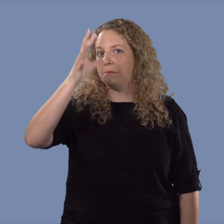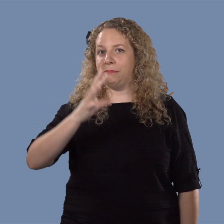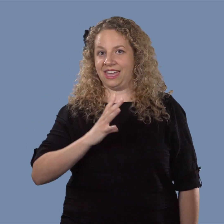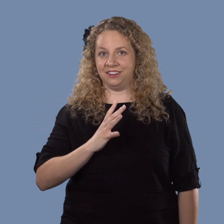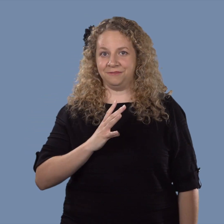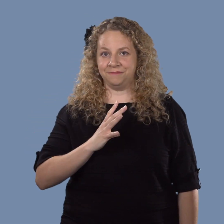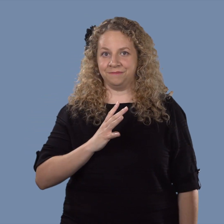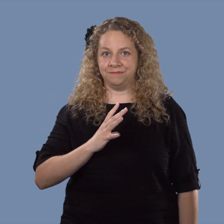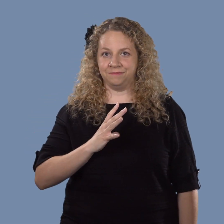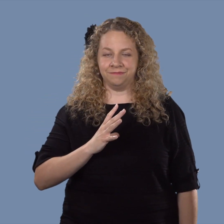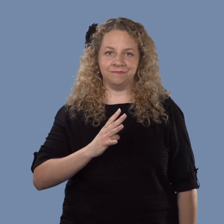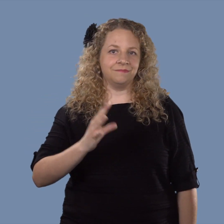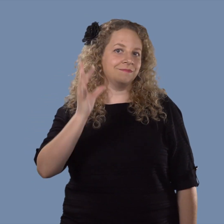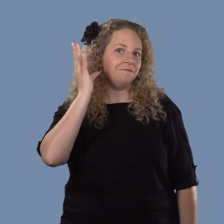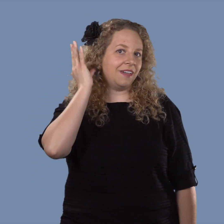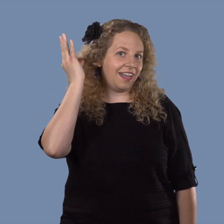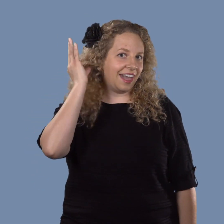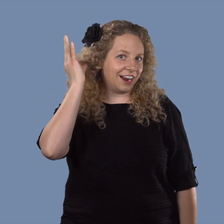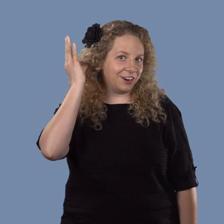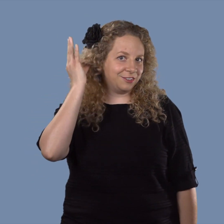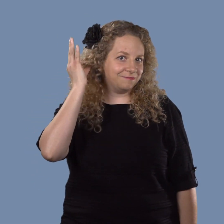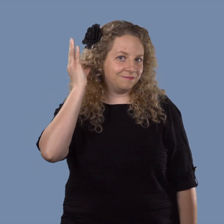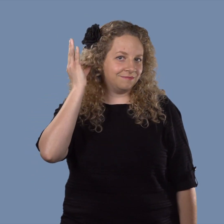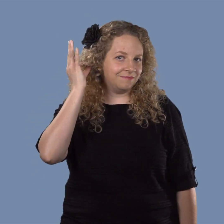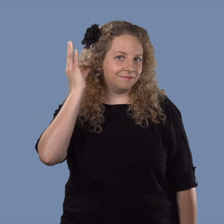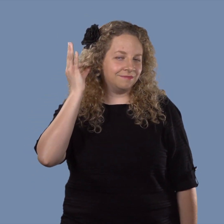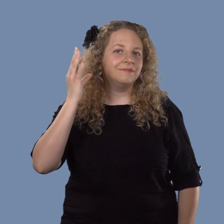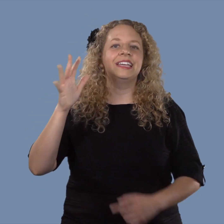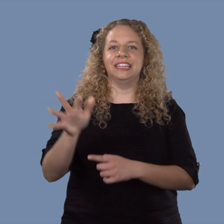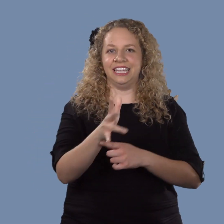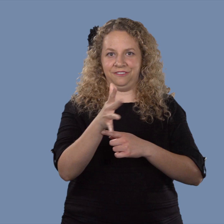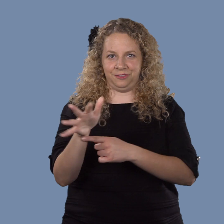man, hair, leaf.